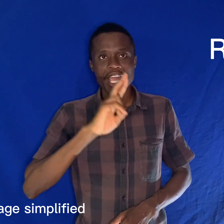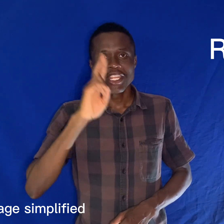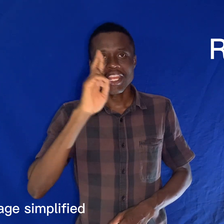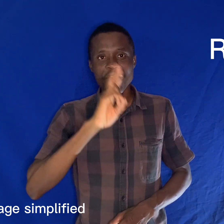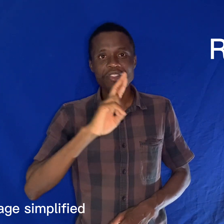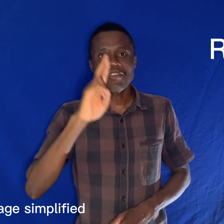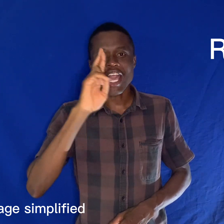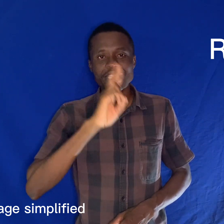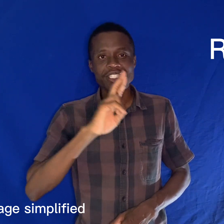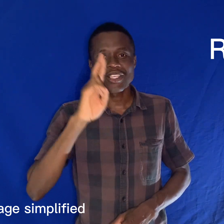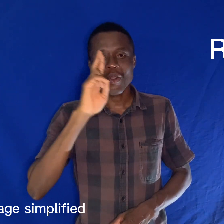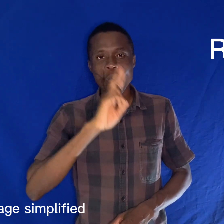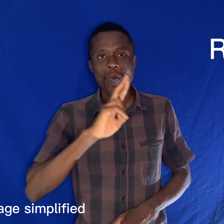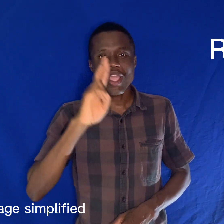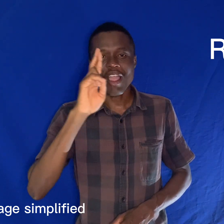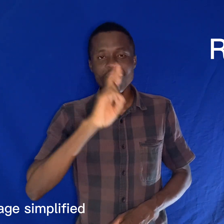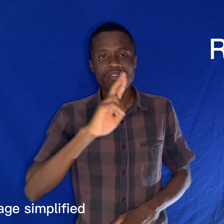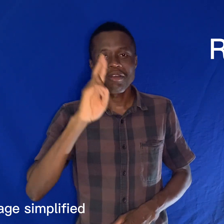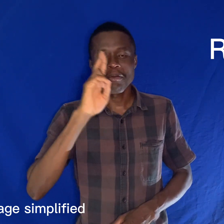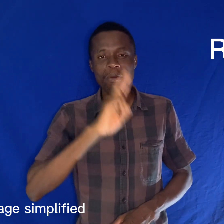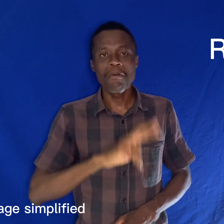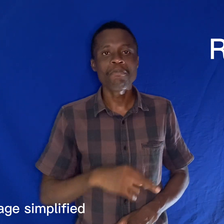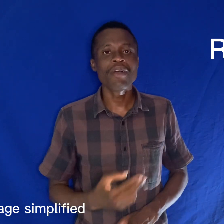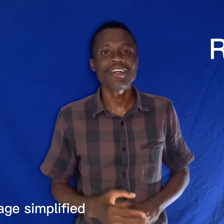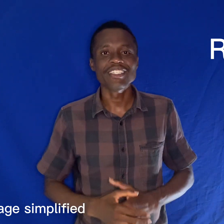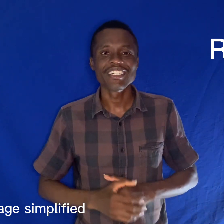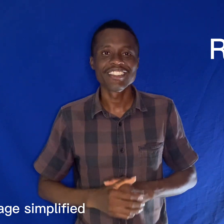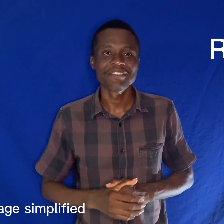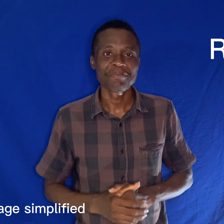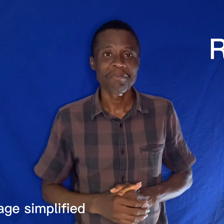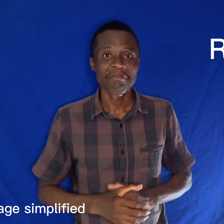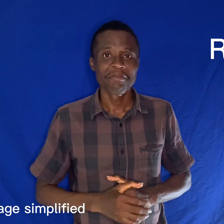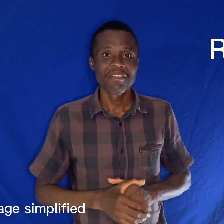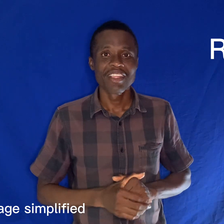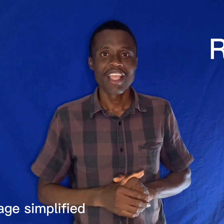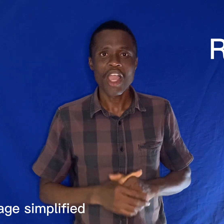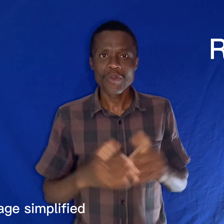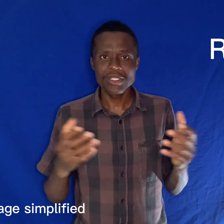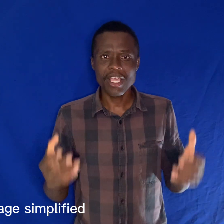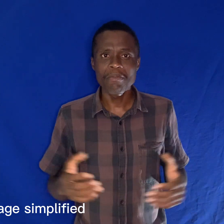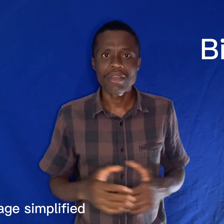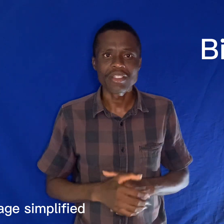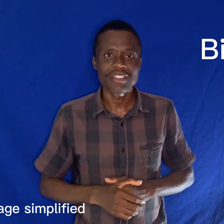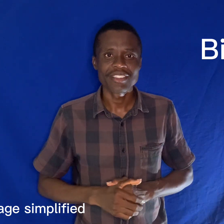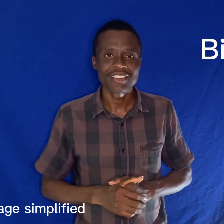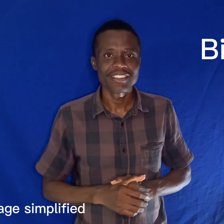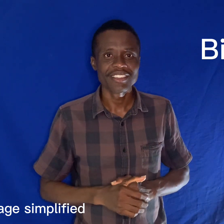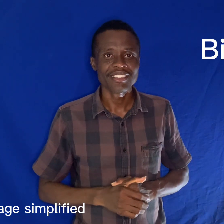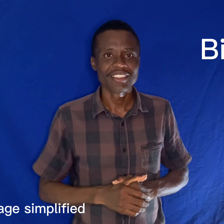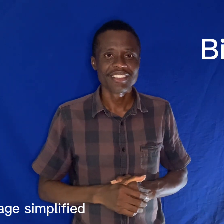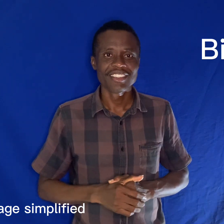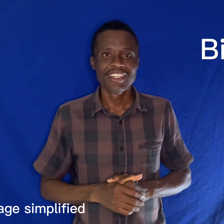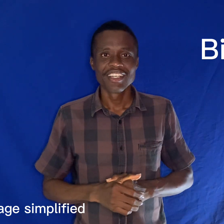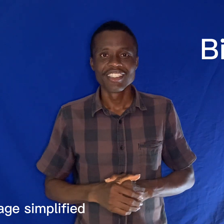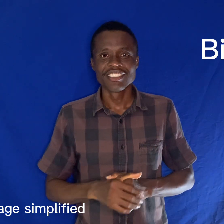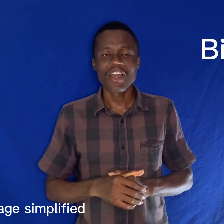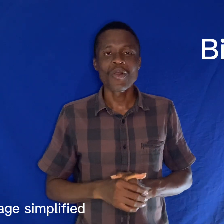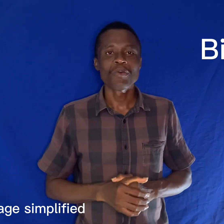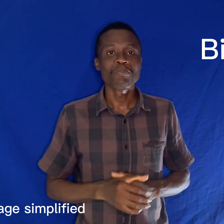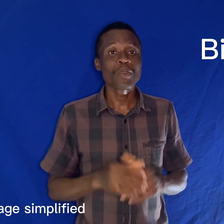Then after rats, we have bird. How do we sign bird? Now, because